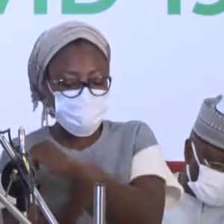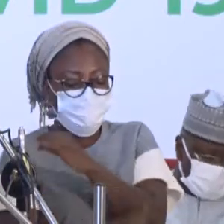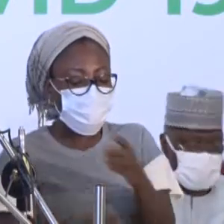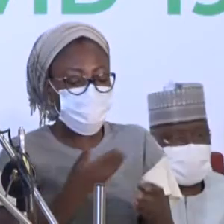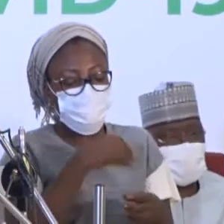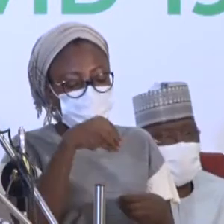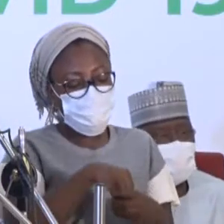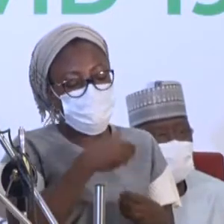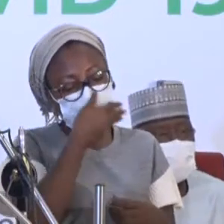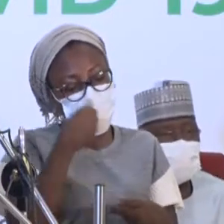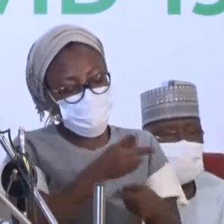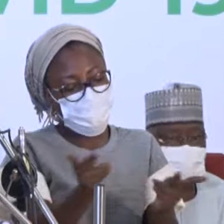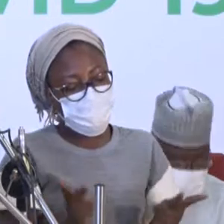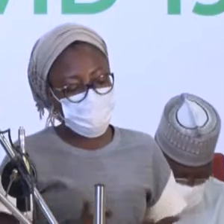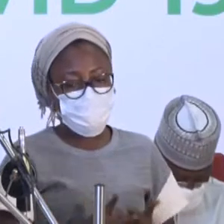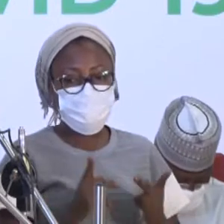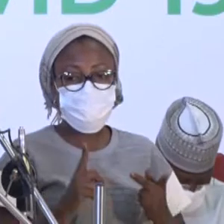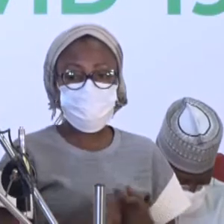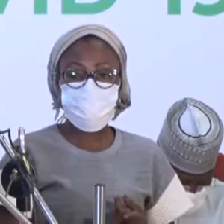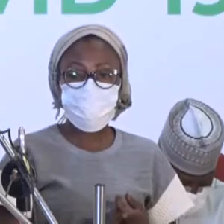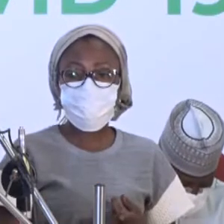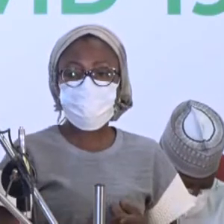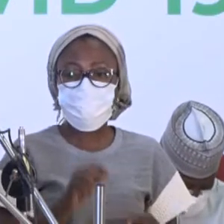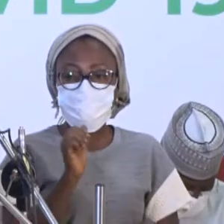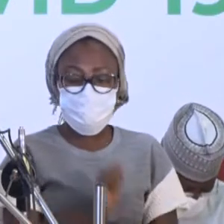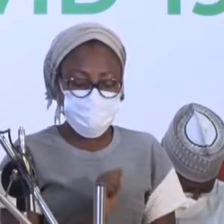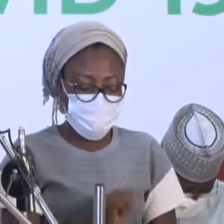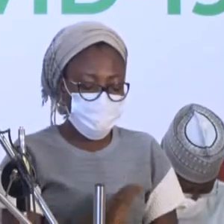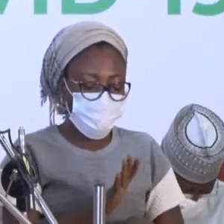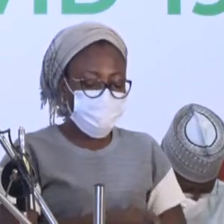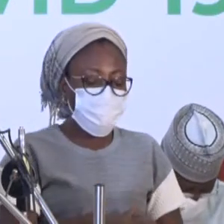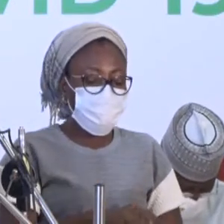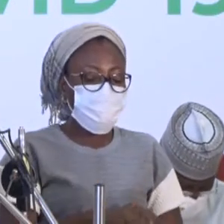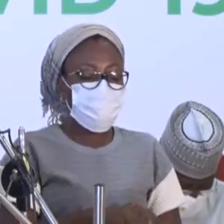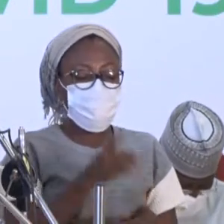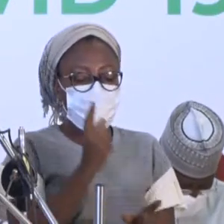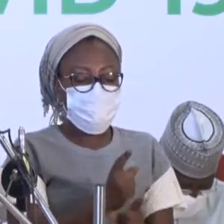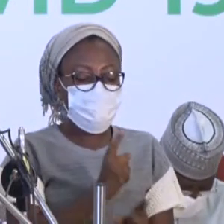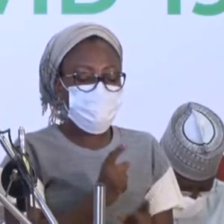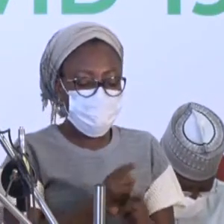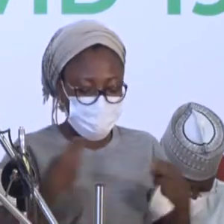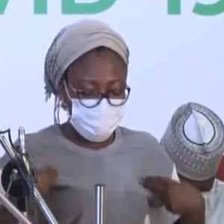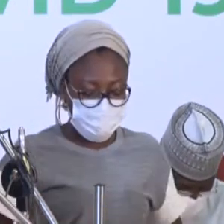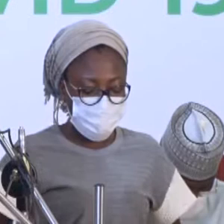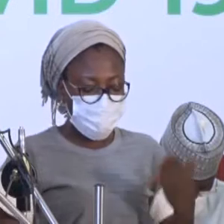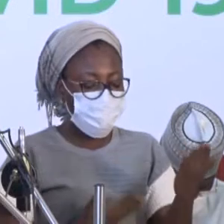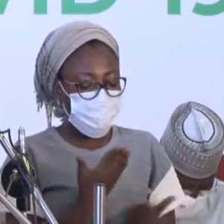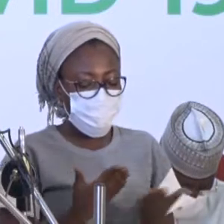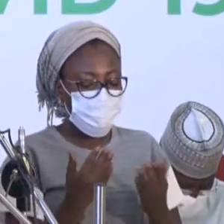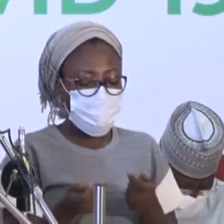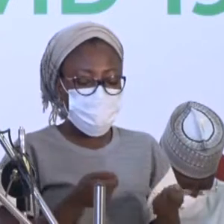position to seamlessly undertake routine health services and manage any potential